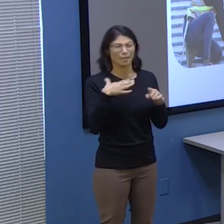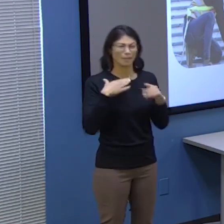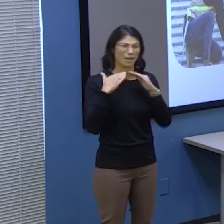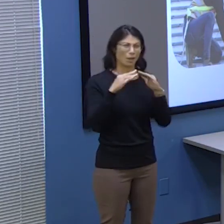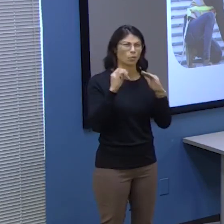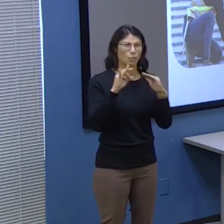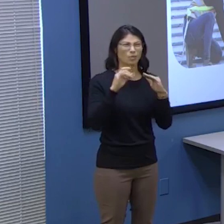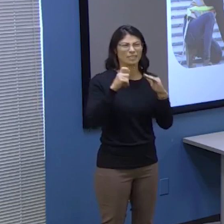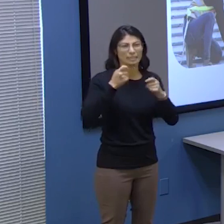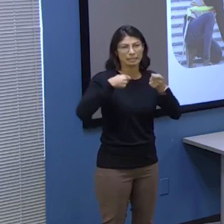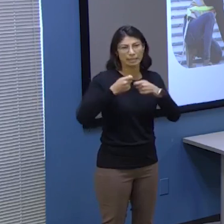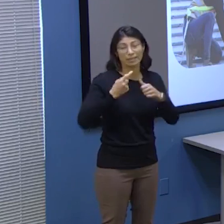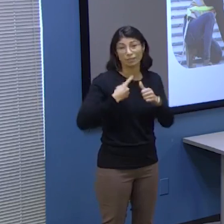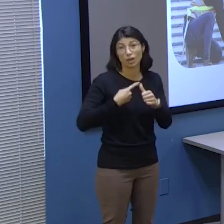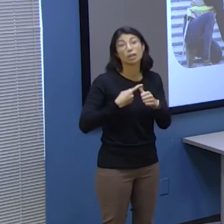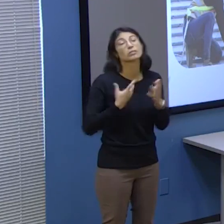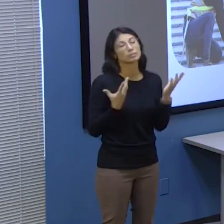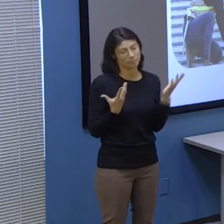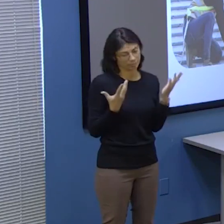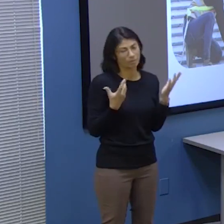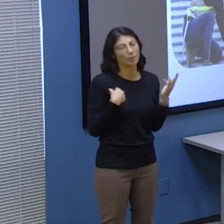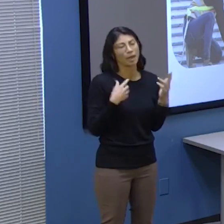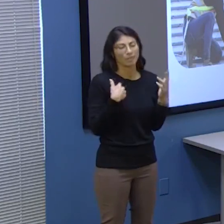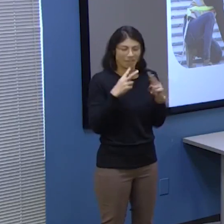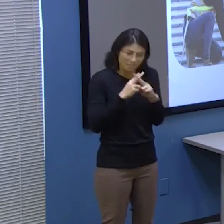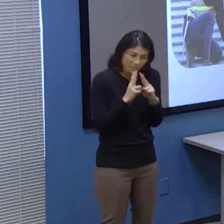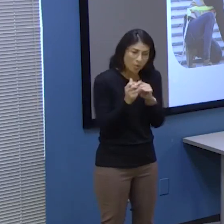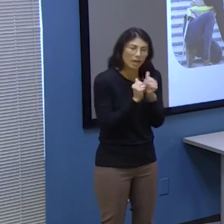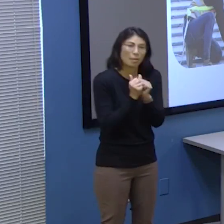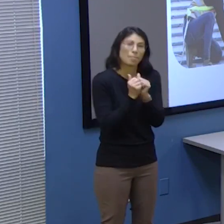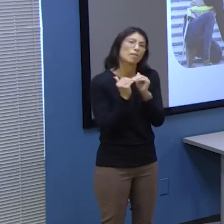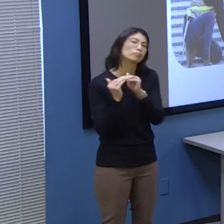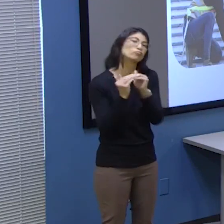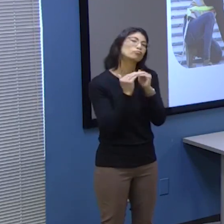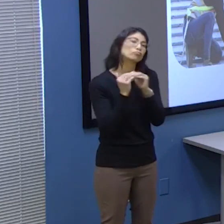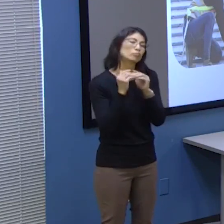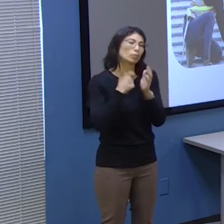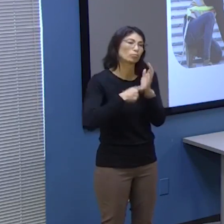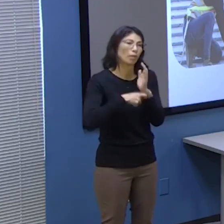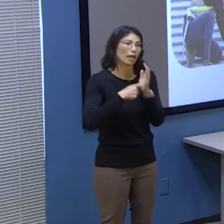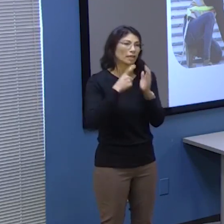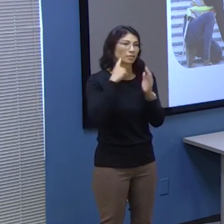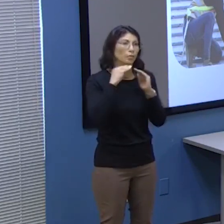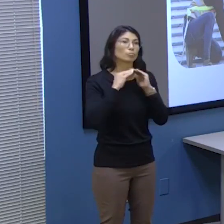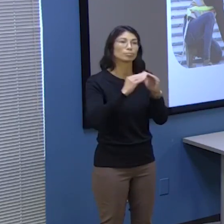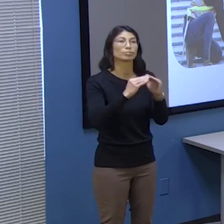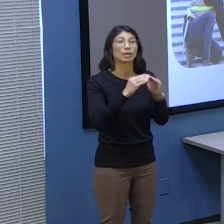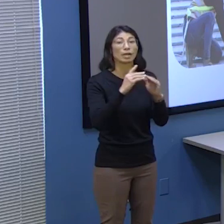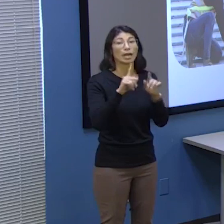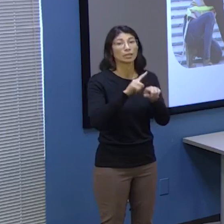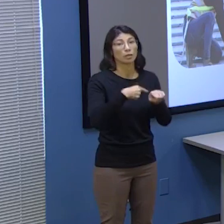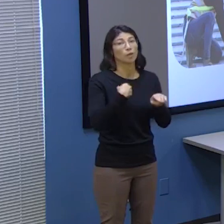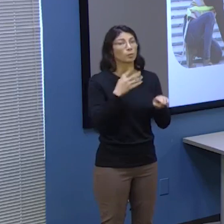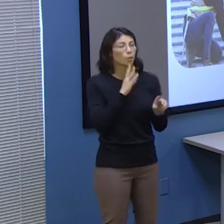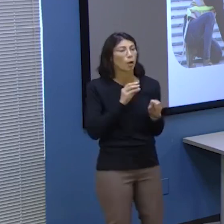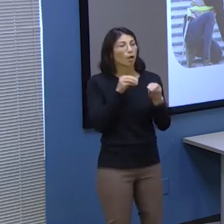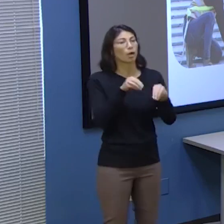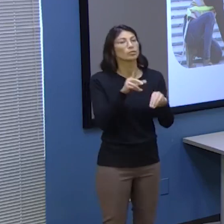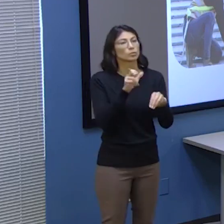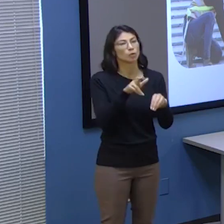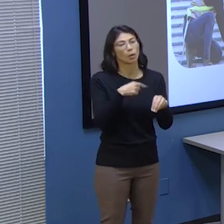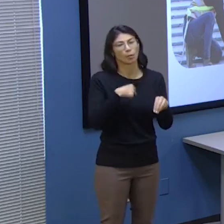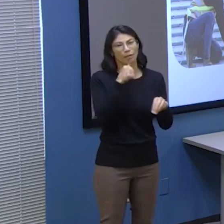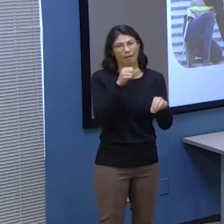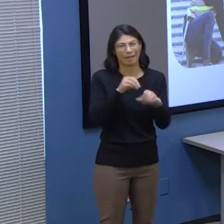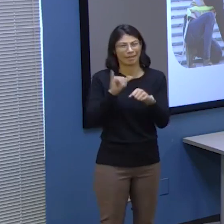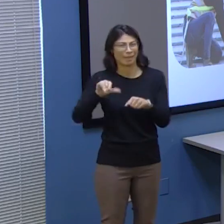Well, we've got, you know, where it's very competitive pricing for roofing, a roof job, as long as we're doing the solar. We're not in the roofing business,